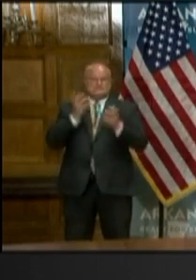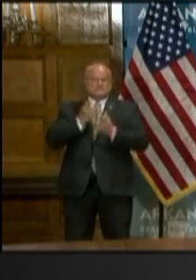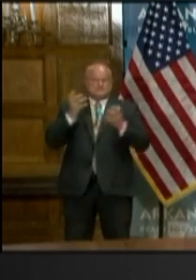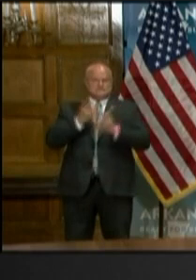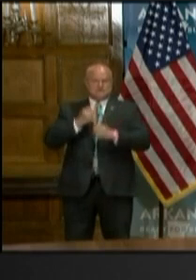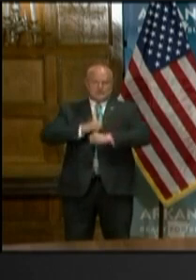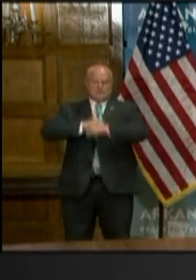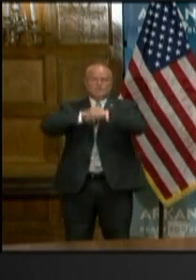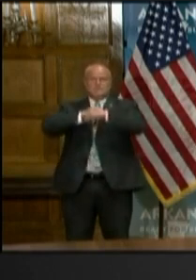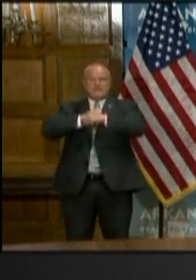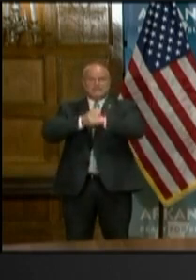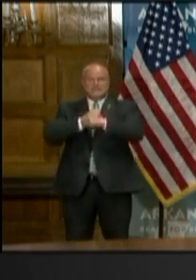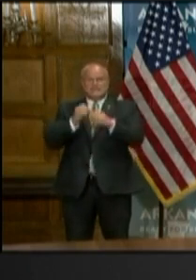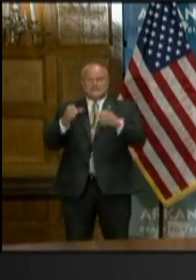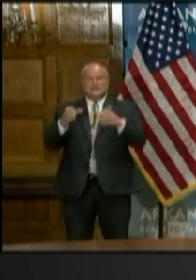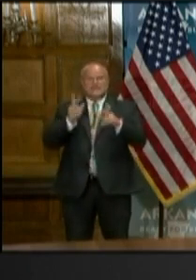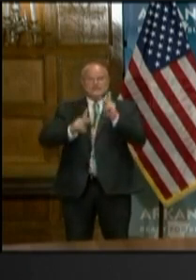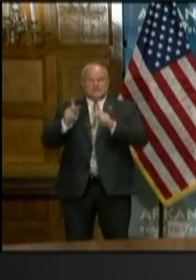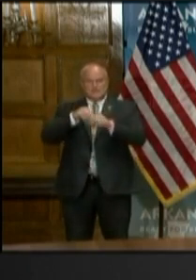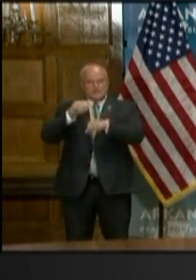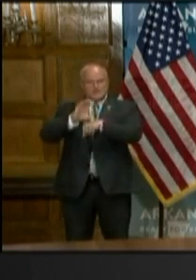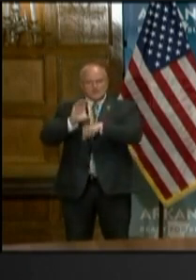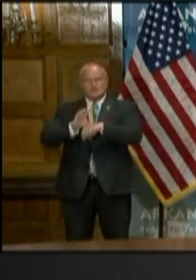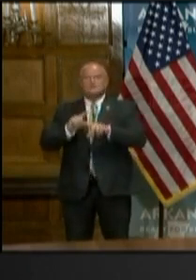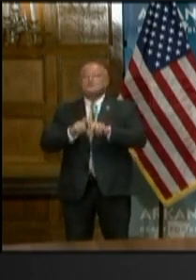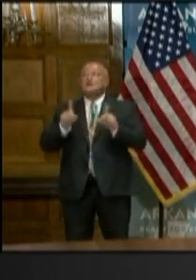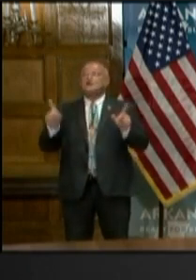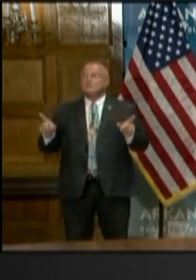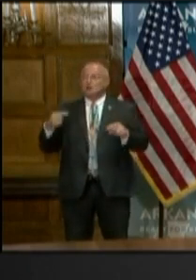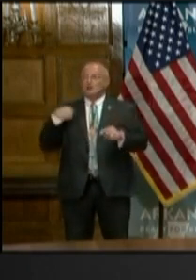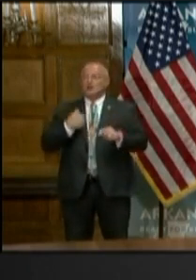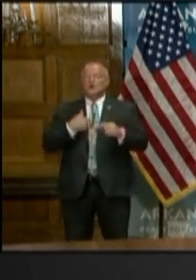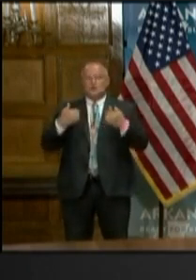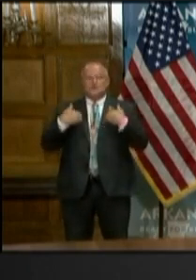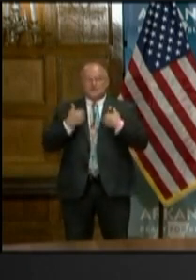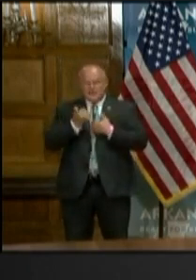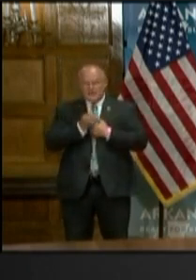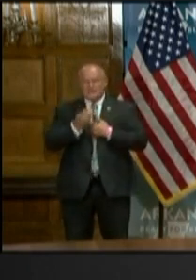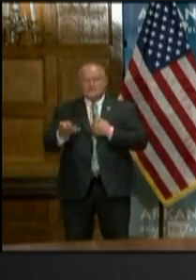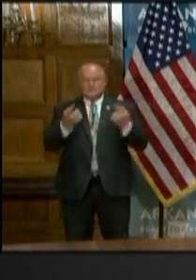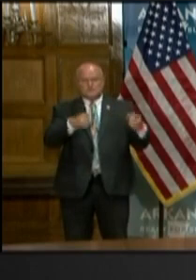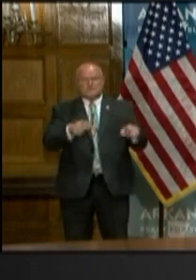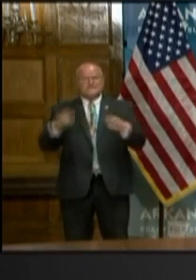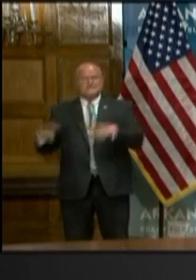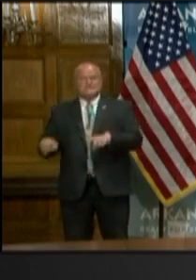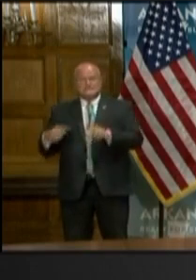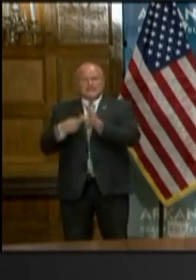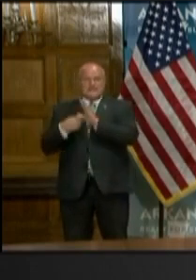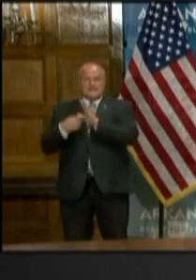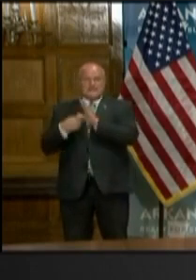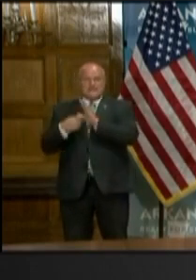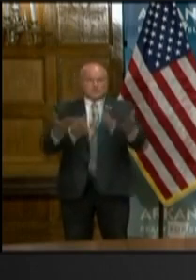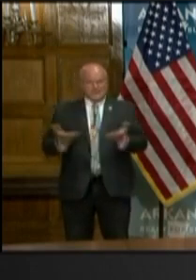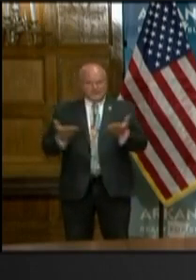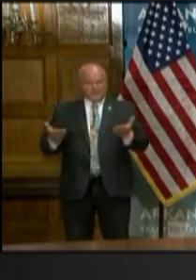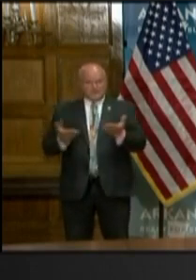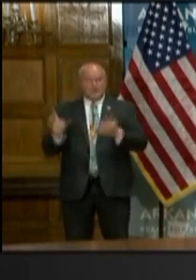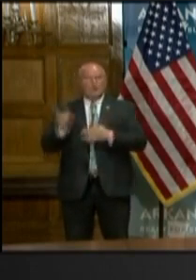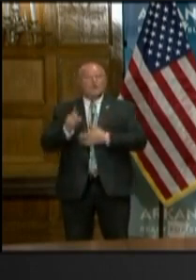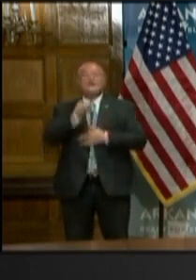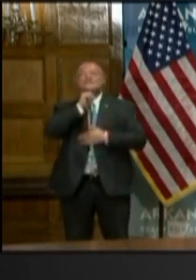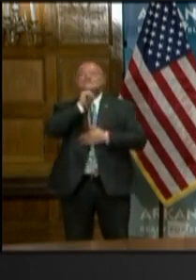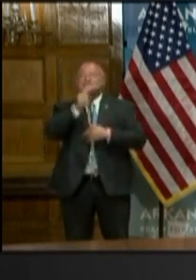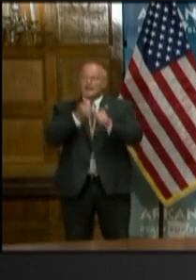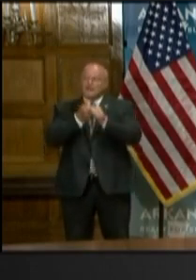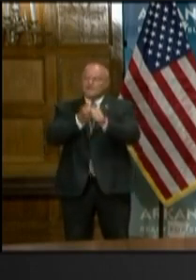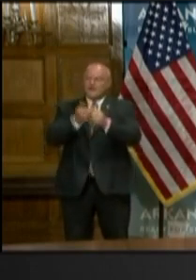and protecting their congregants, but we've had a couple of instances, as reflected here, where they did